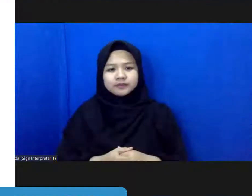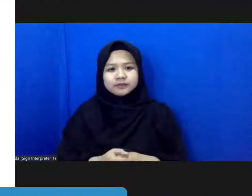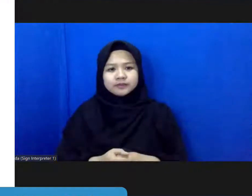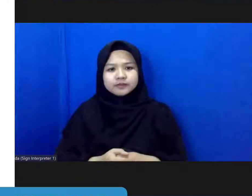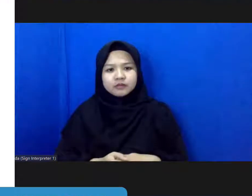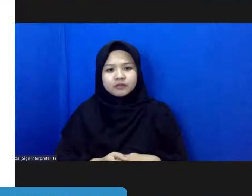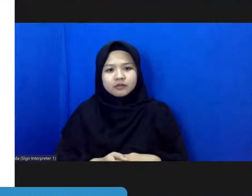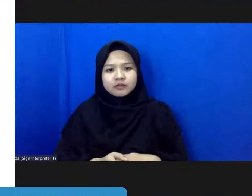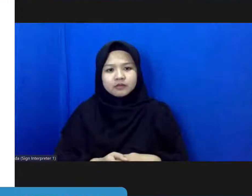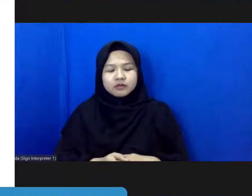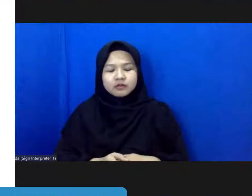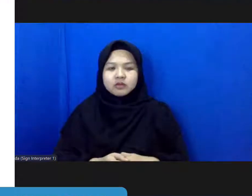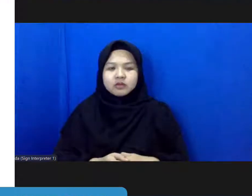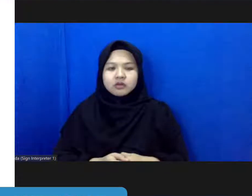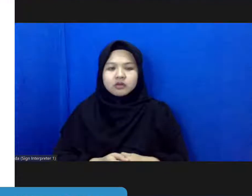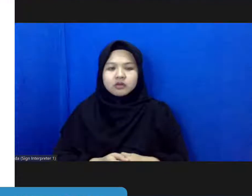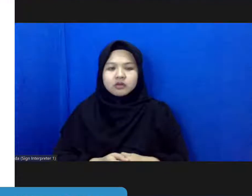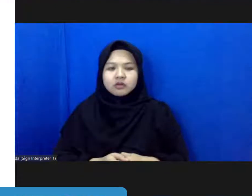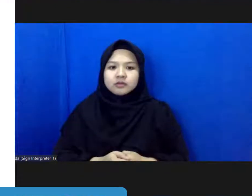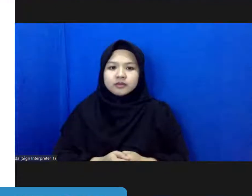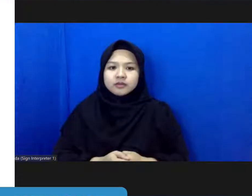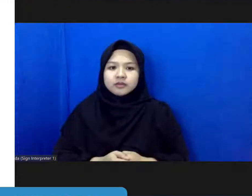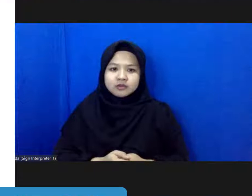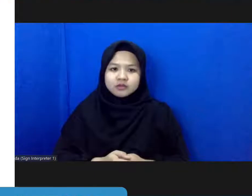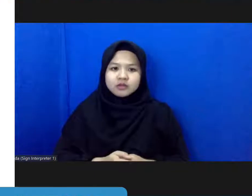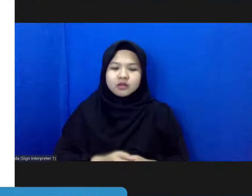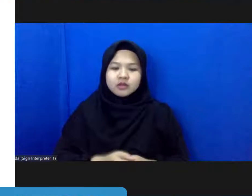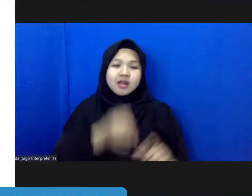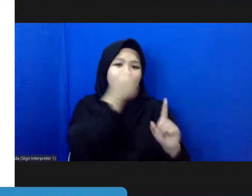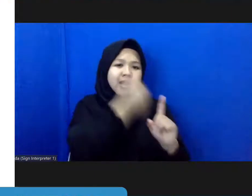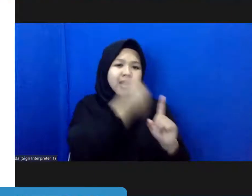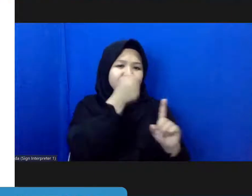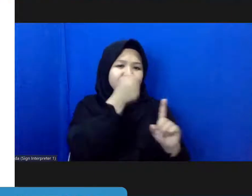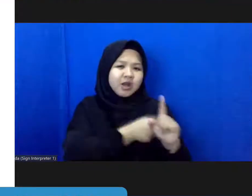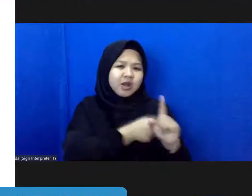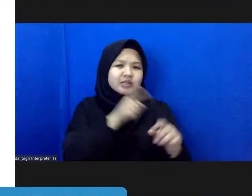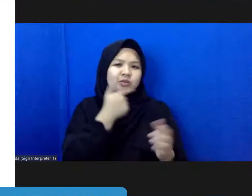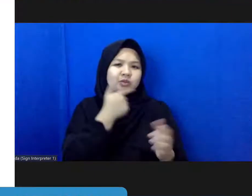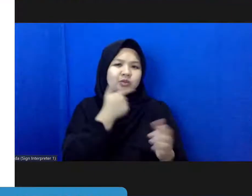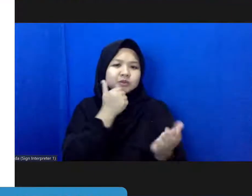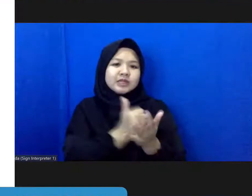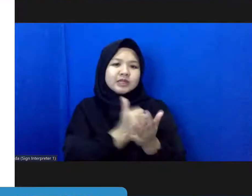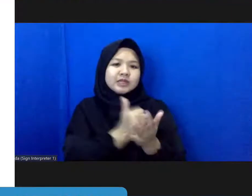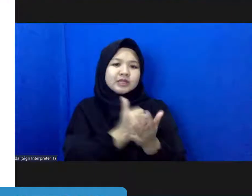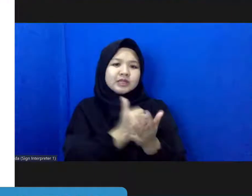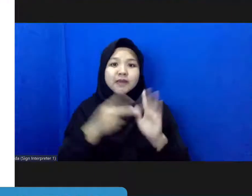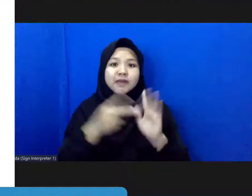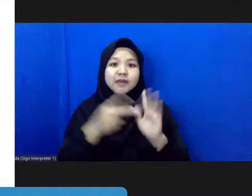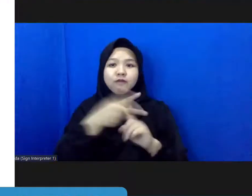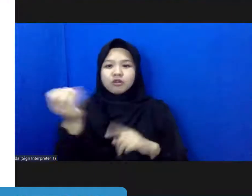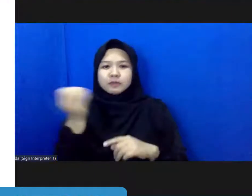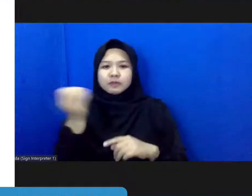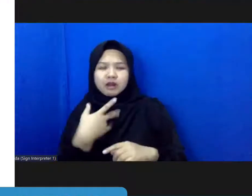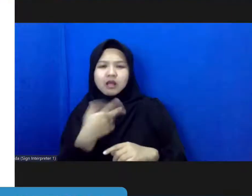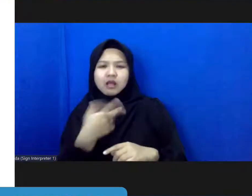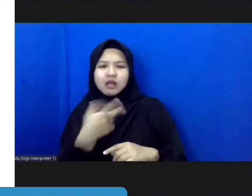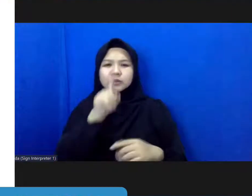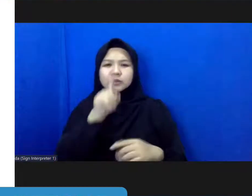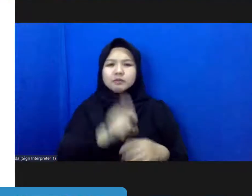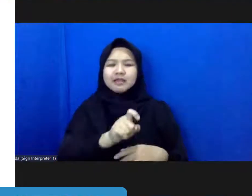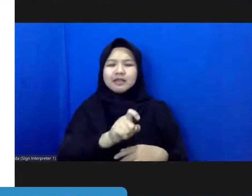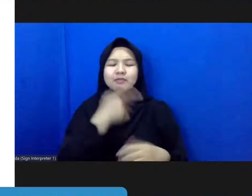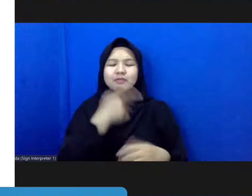advocacy is really something that is important for us to prepare, yeah, because we need